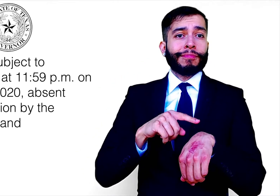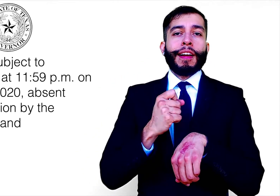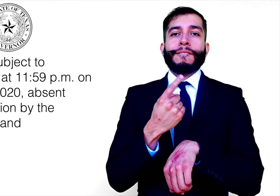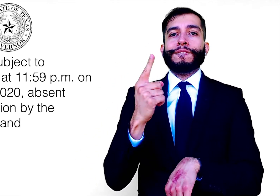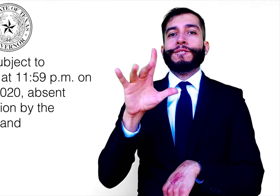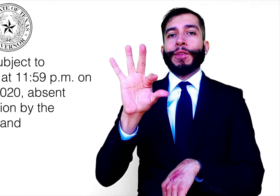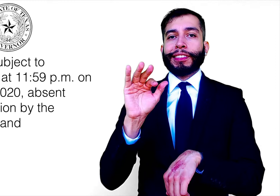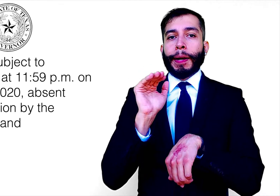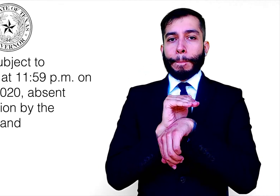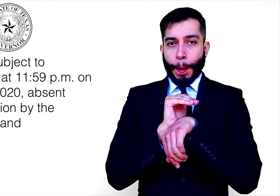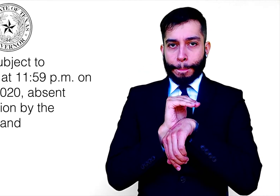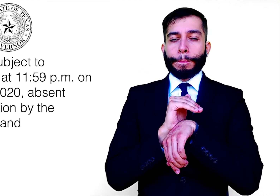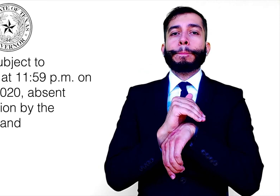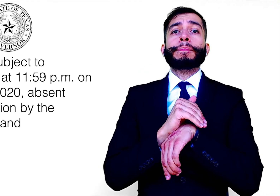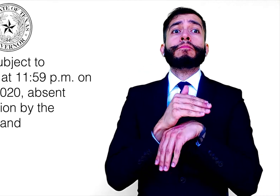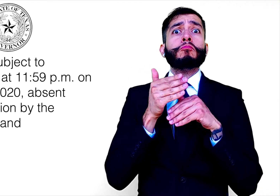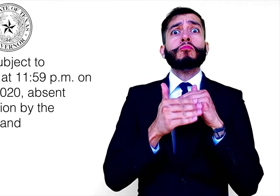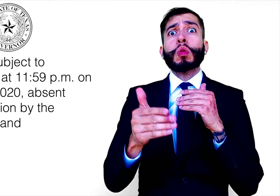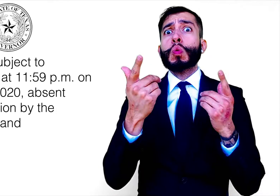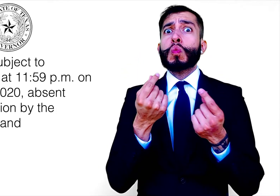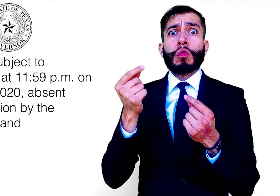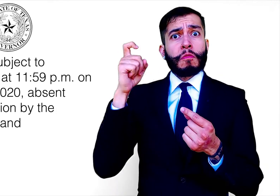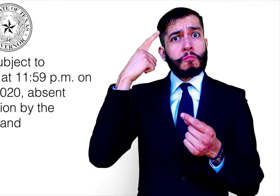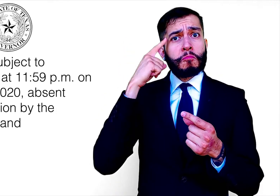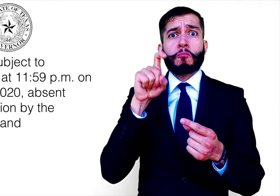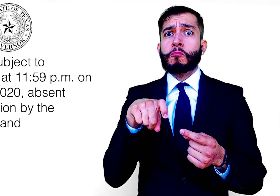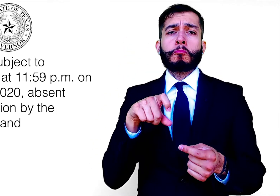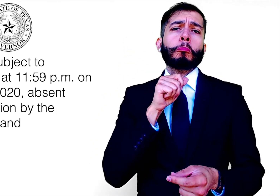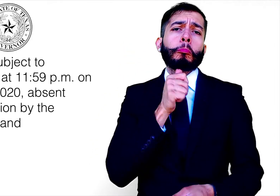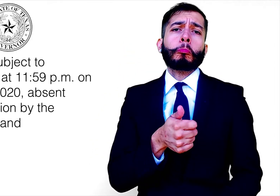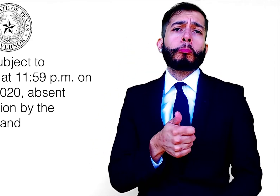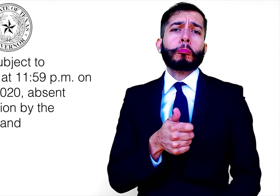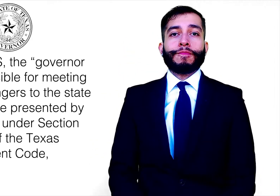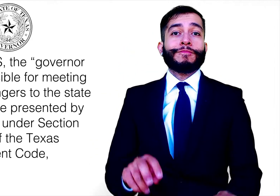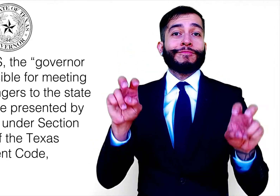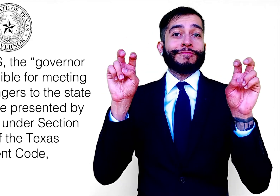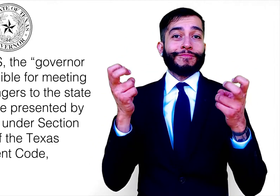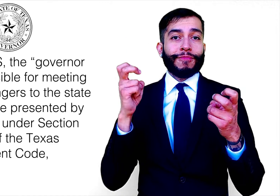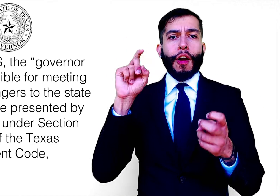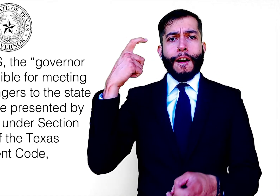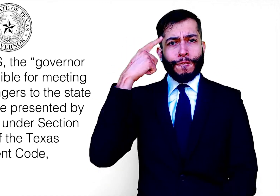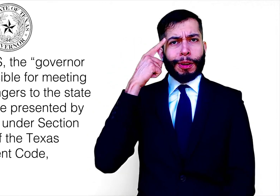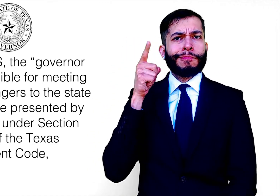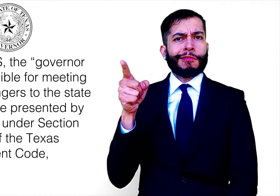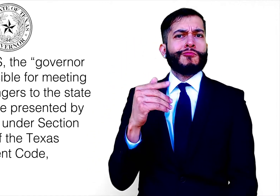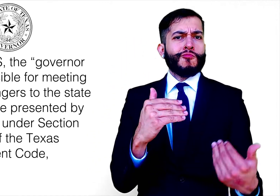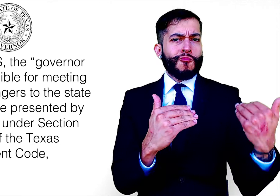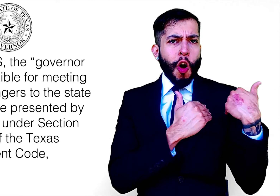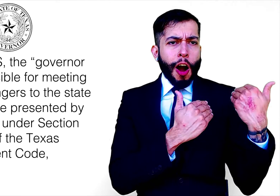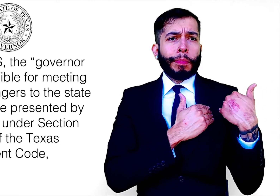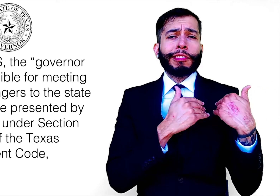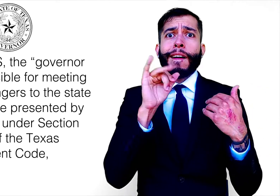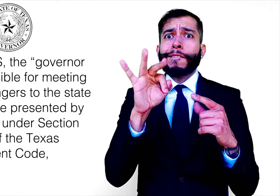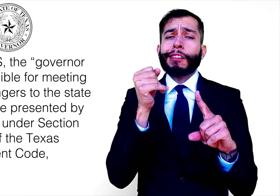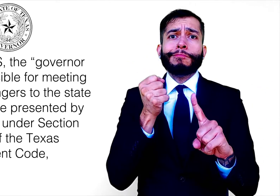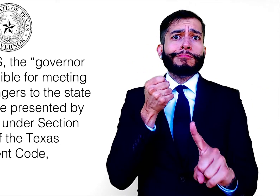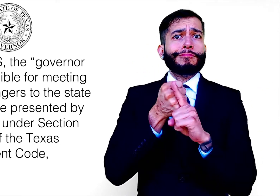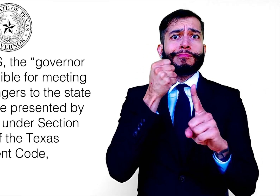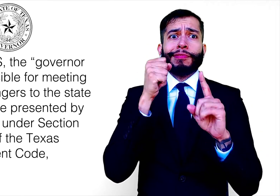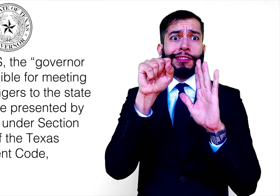2020, absent further action by the Governor. And whereas the Governor is responsible for meeting